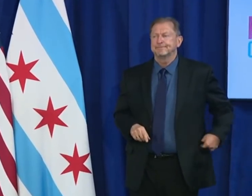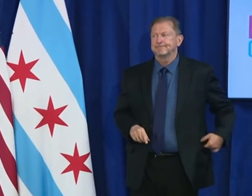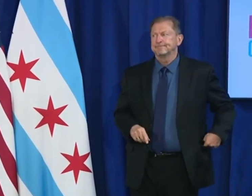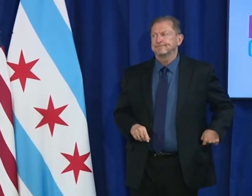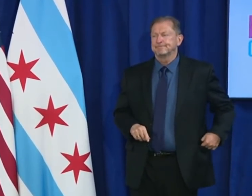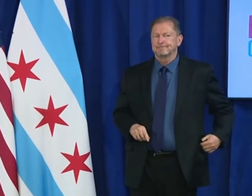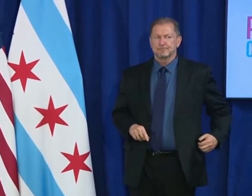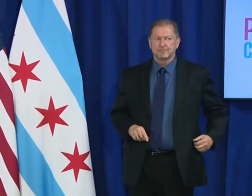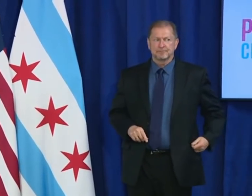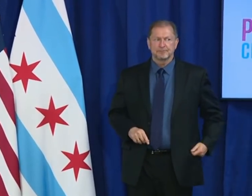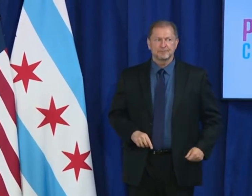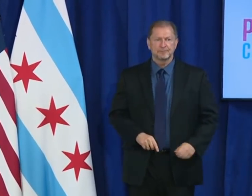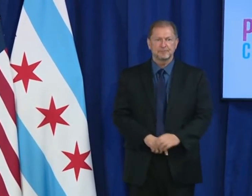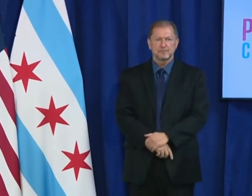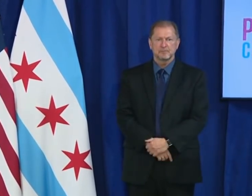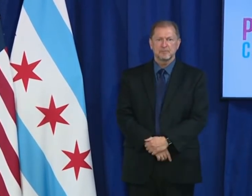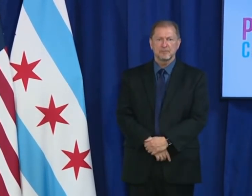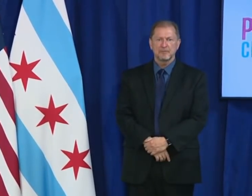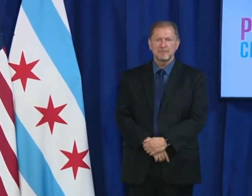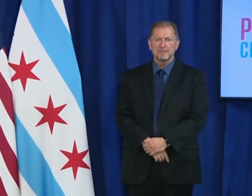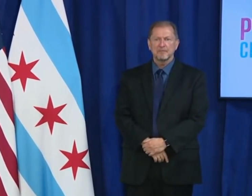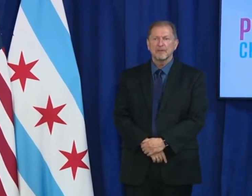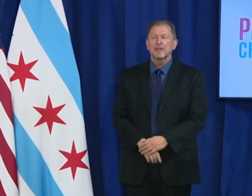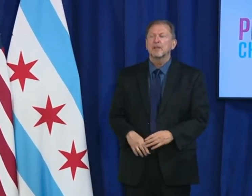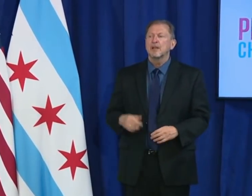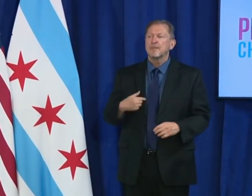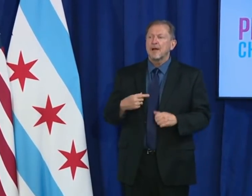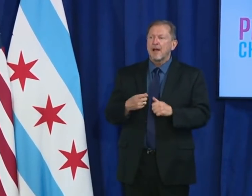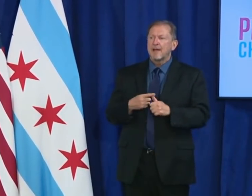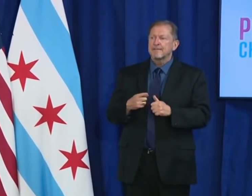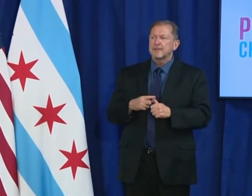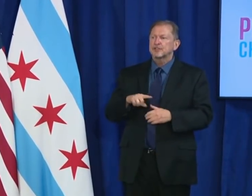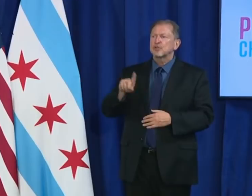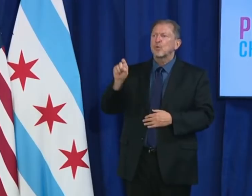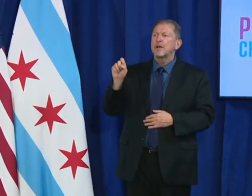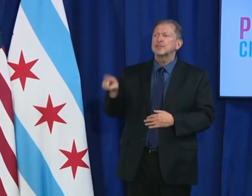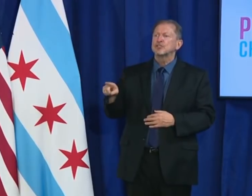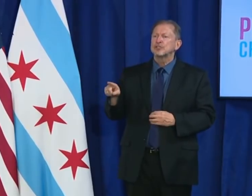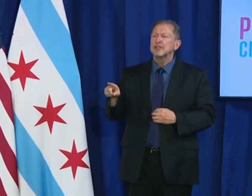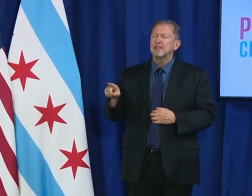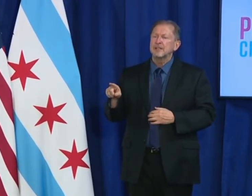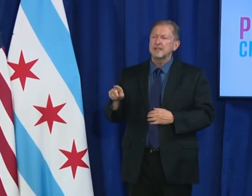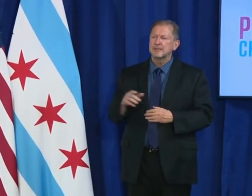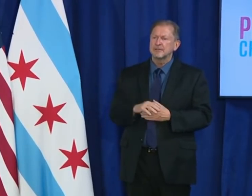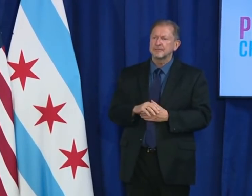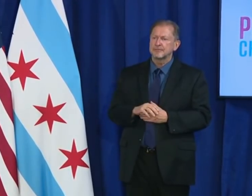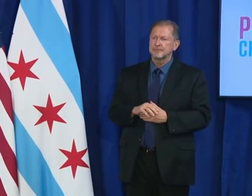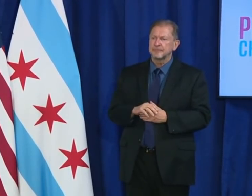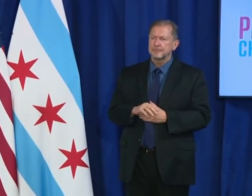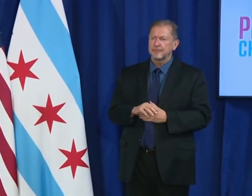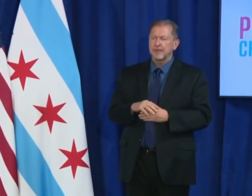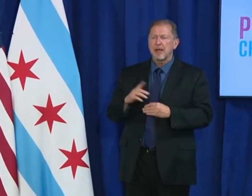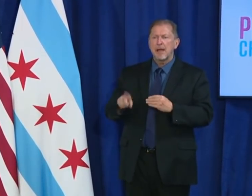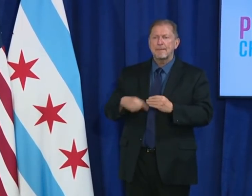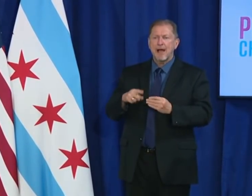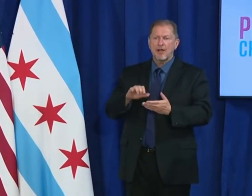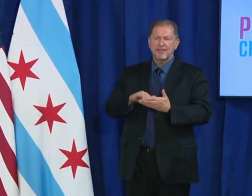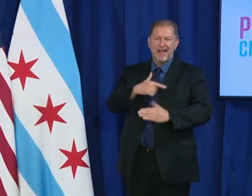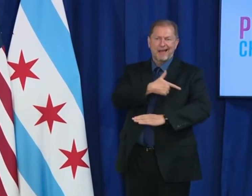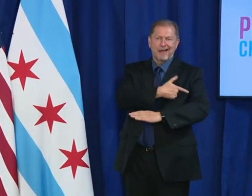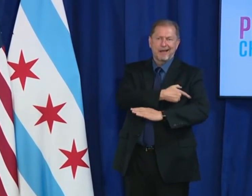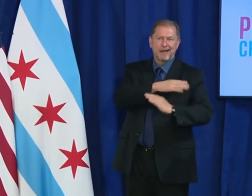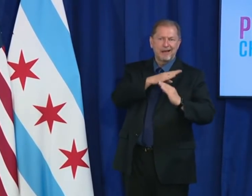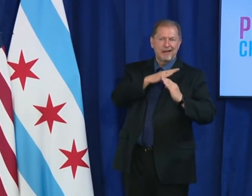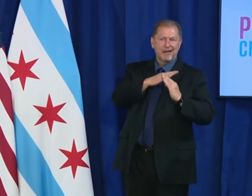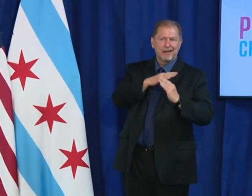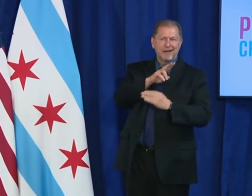today. My first question from you is from one of my colleagues at Crane, and it does have to do with the vaccine, which is,